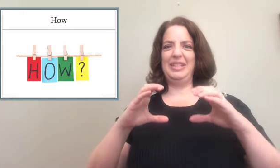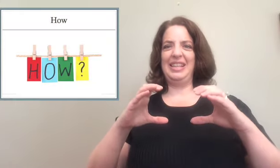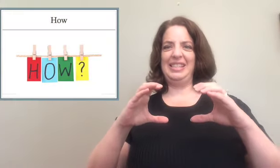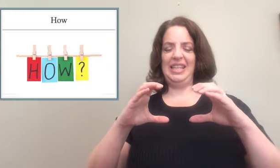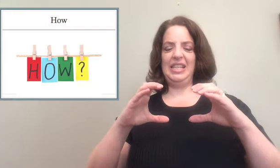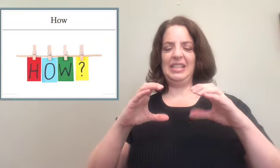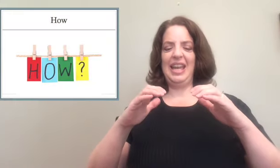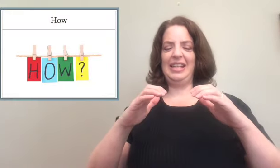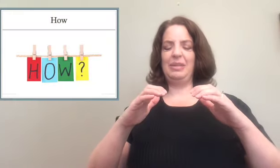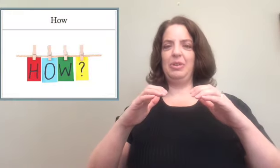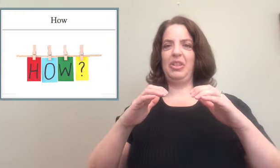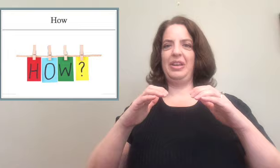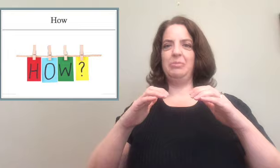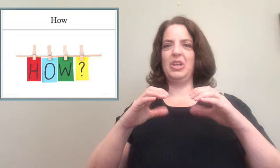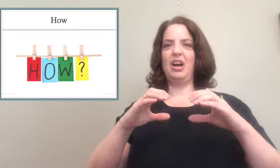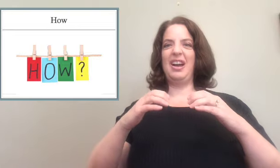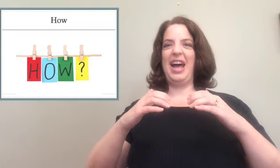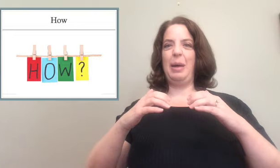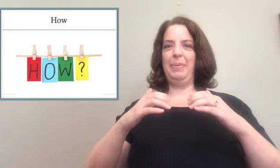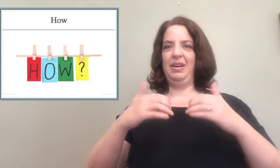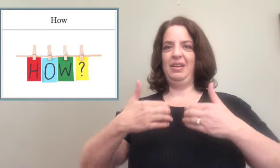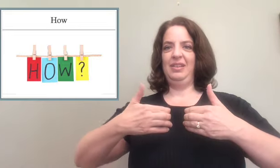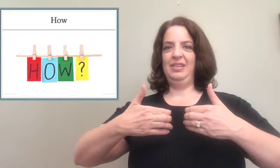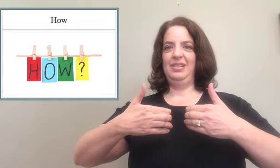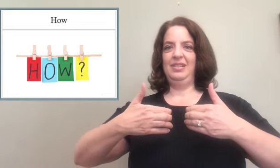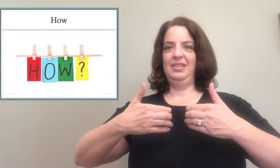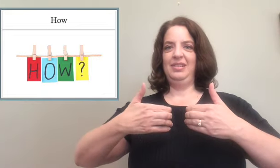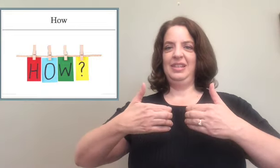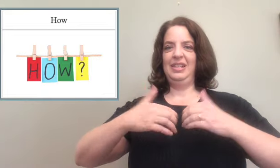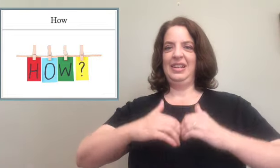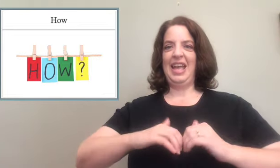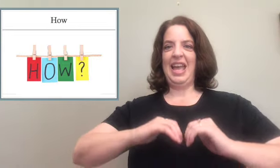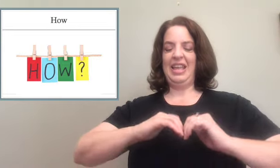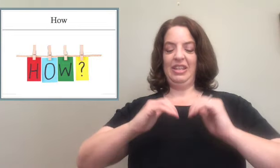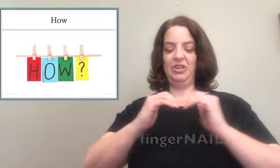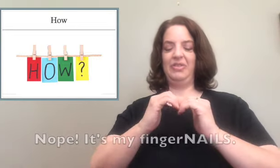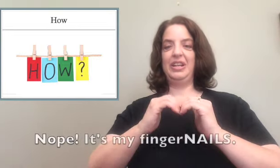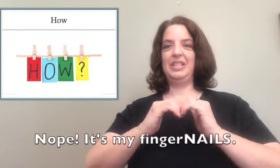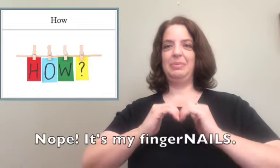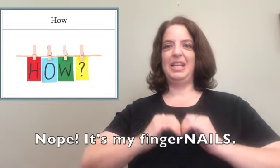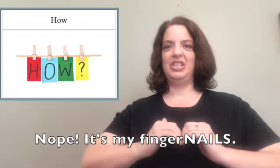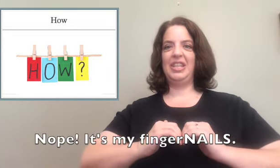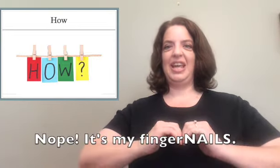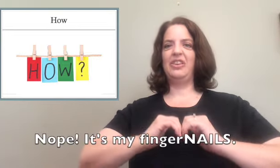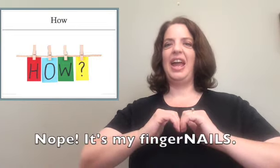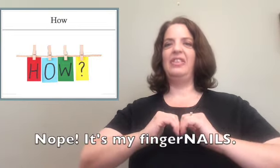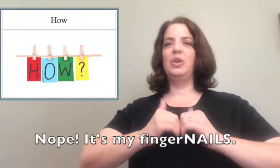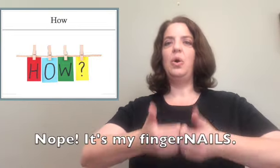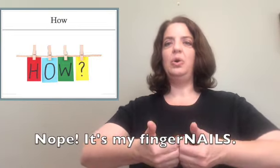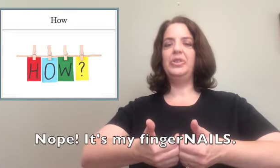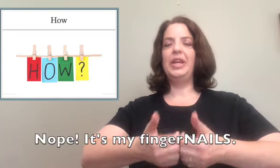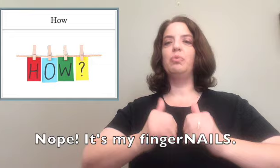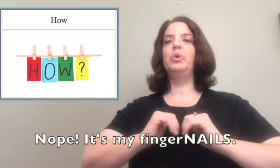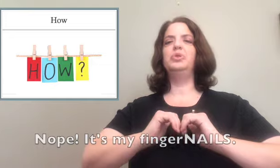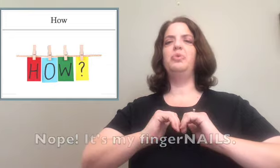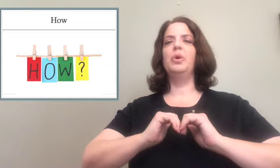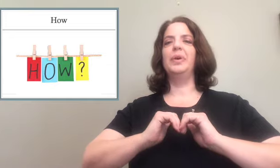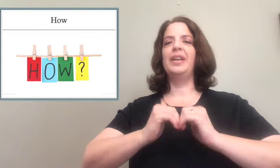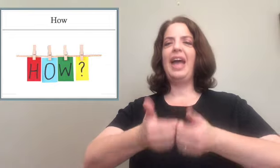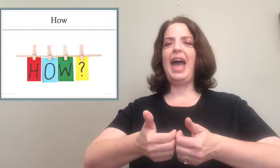like C's, except your thumbs are up. And then your fingertips touch together, and then the whole thing rolls forward.